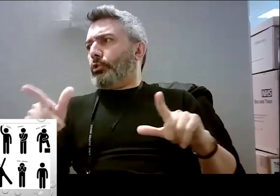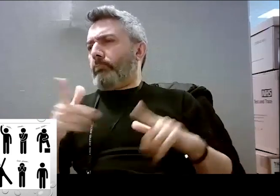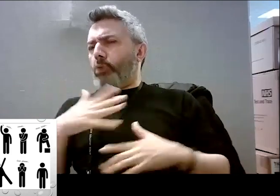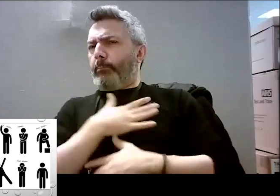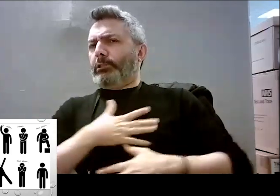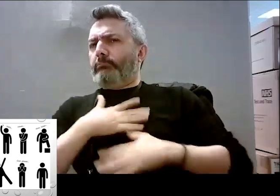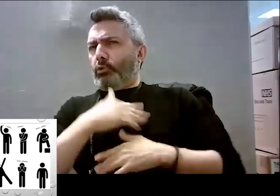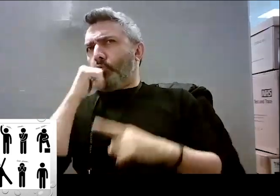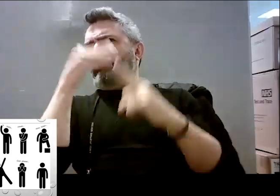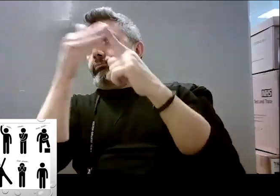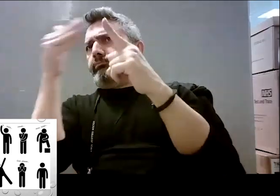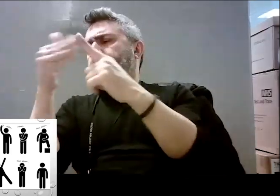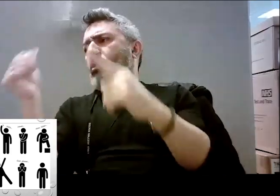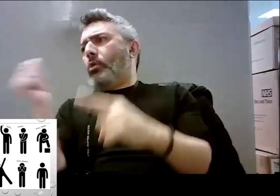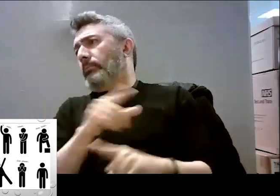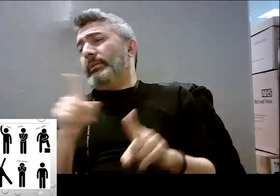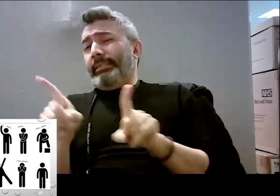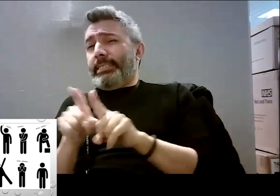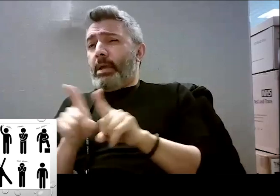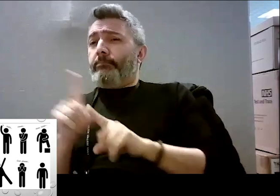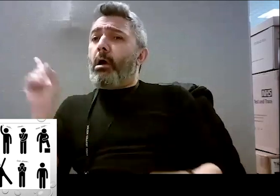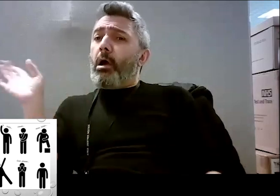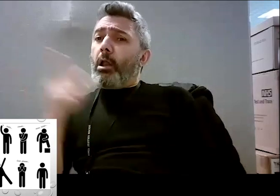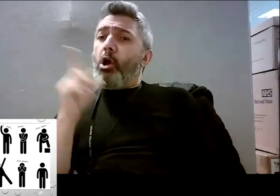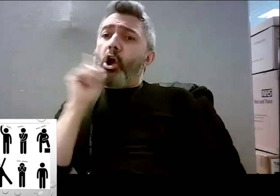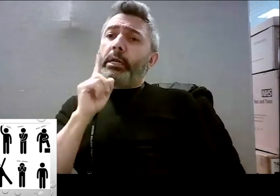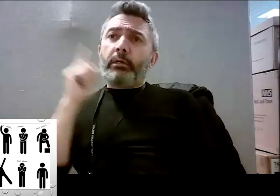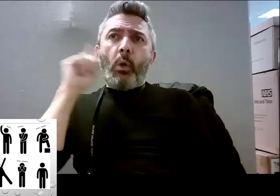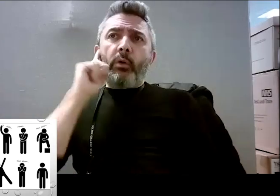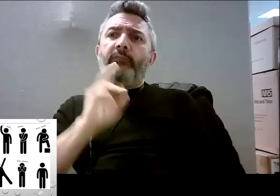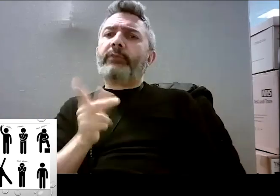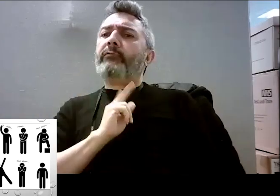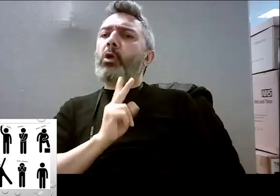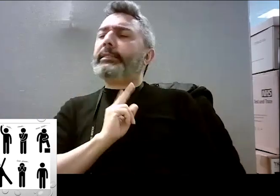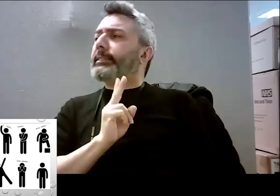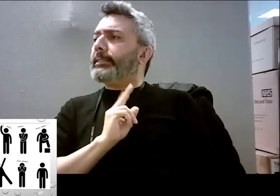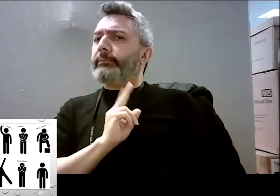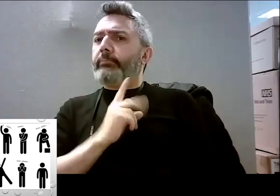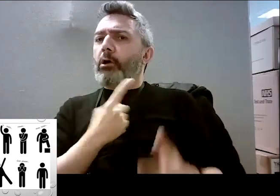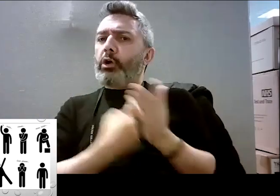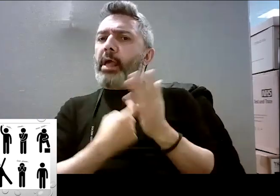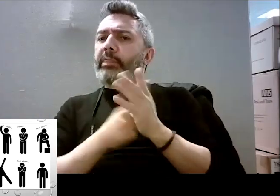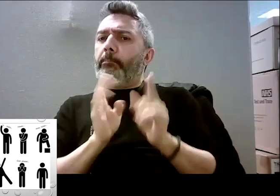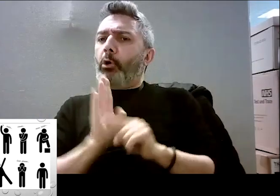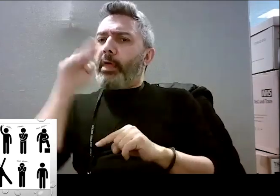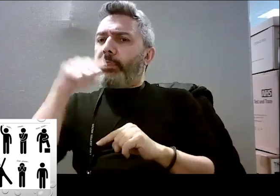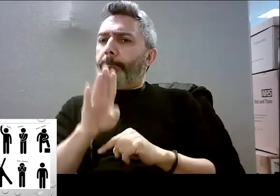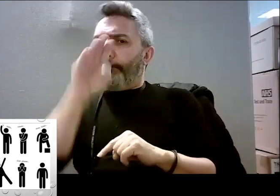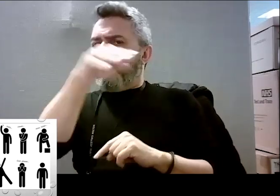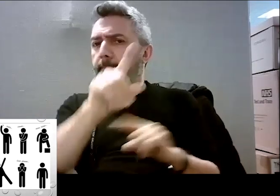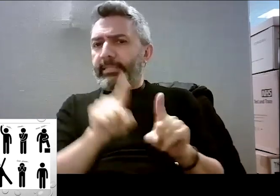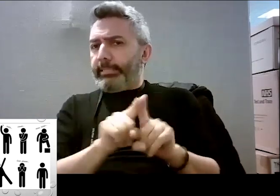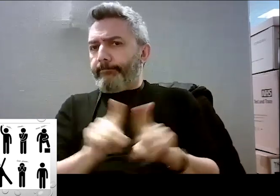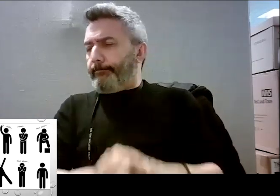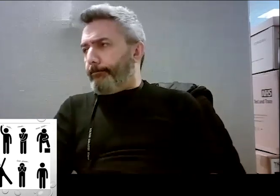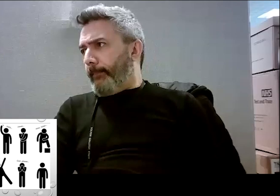Deaf people are usually very good at recognizing body language and emotions. Are similar to way the